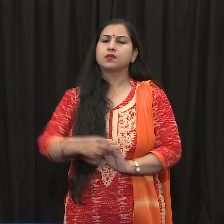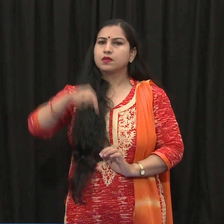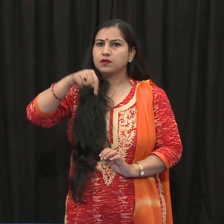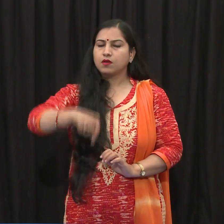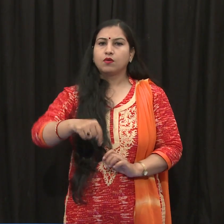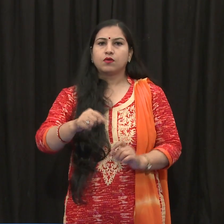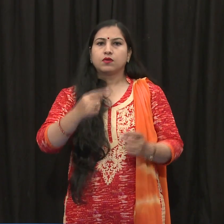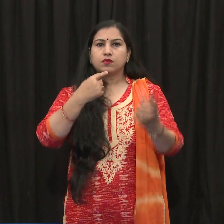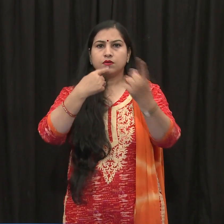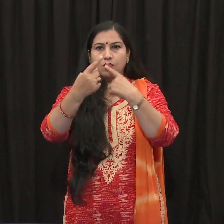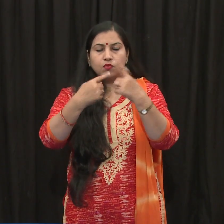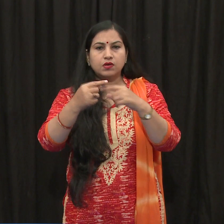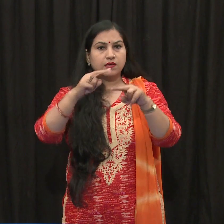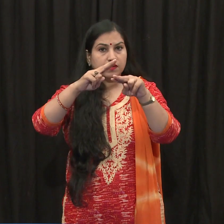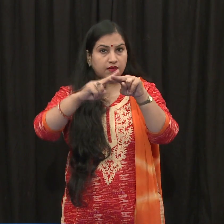Fundamental duties.